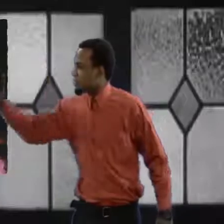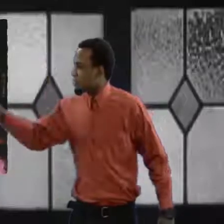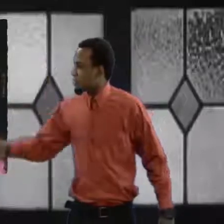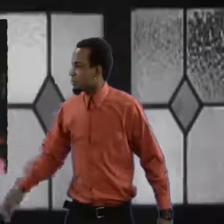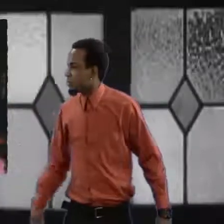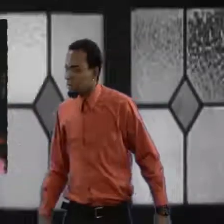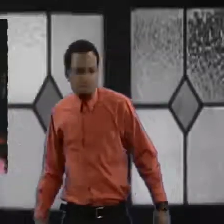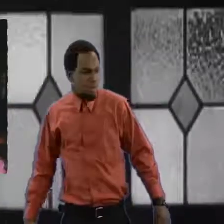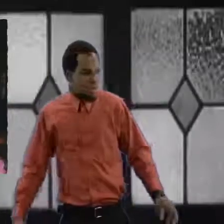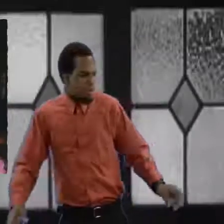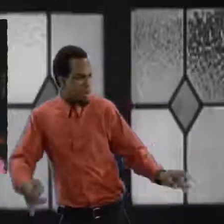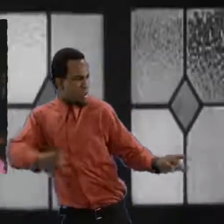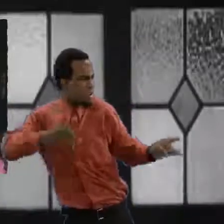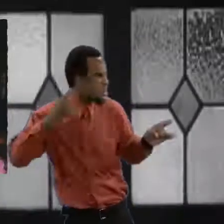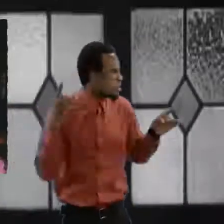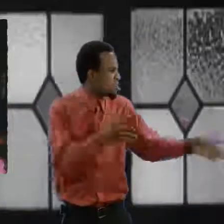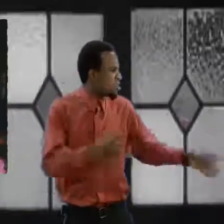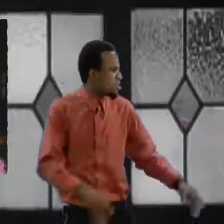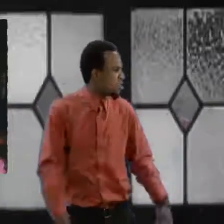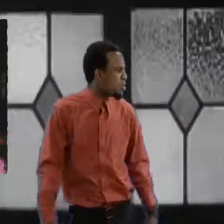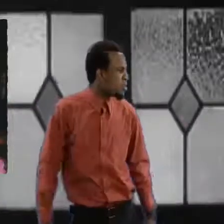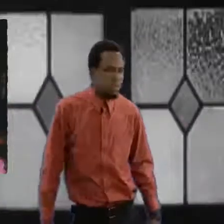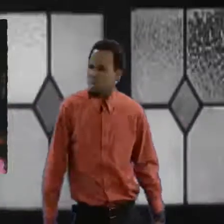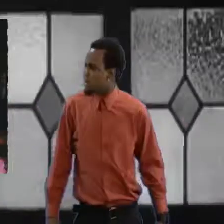Hate cannot drive out hate. Only love can do that.